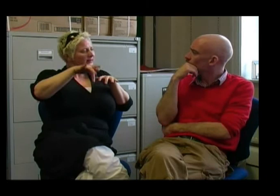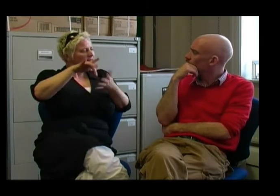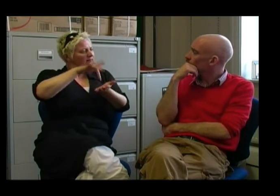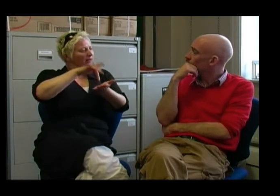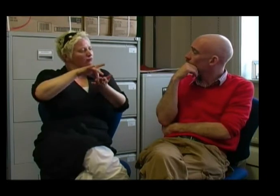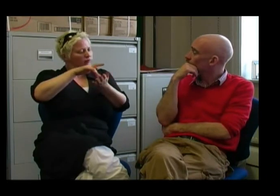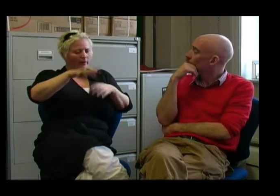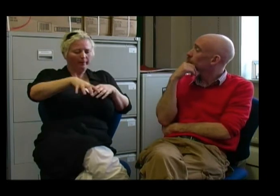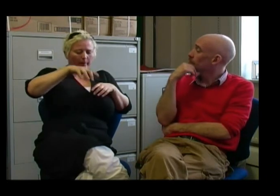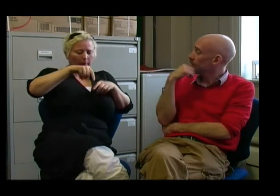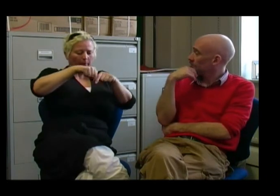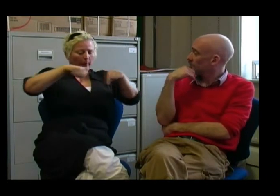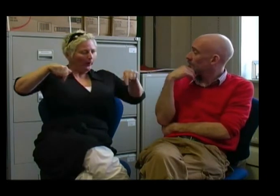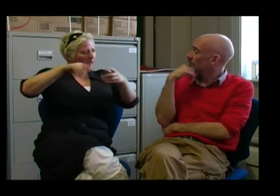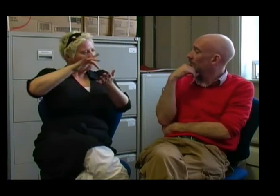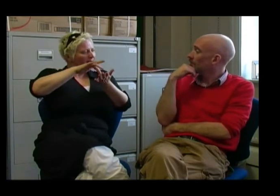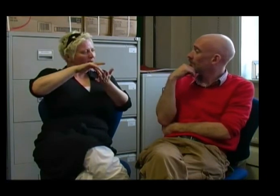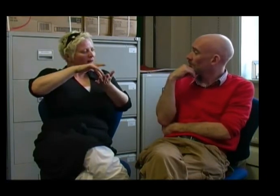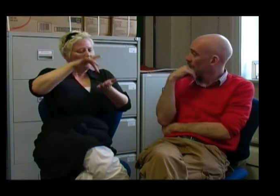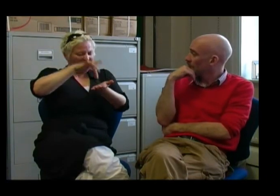back. Try and find a place central.